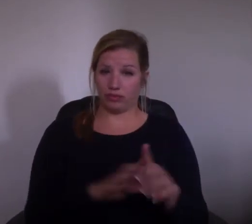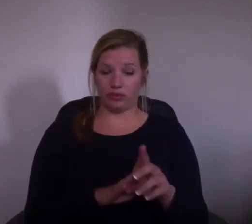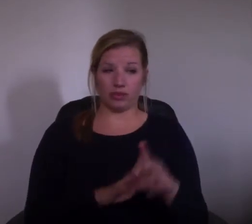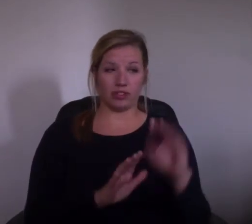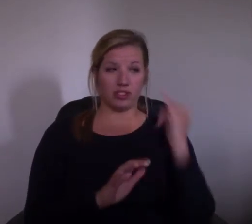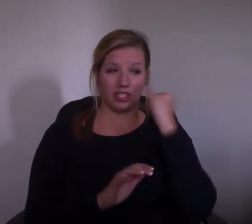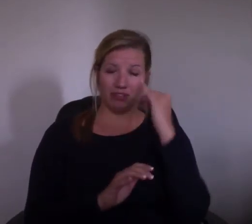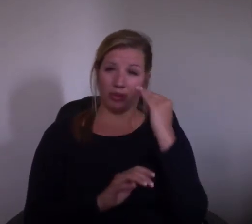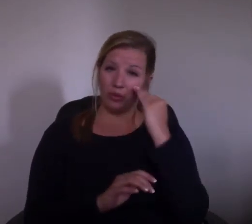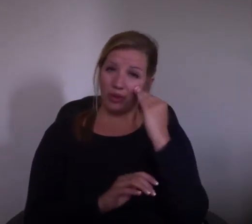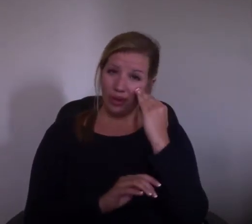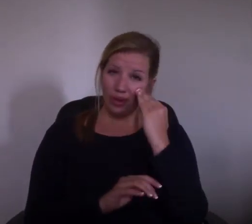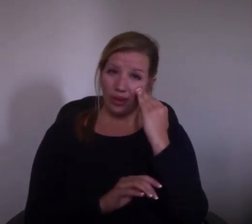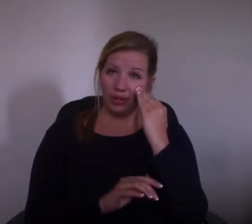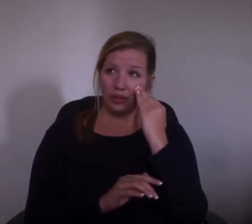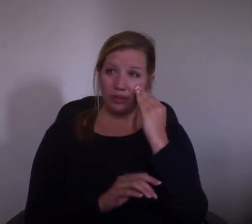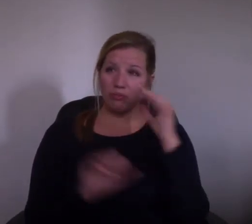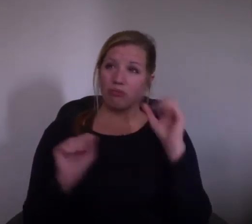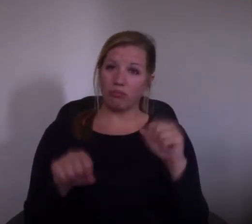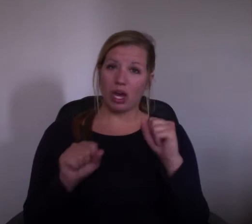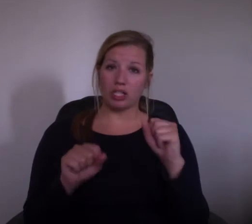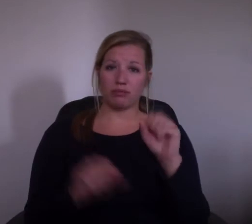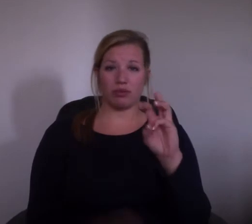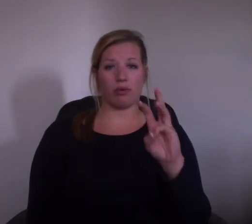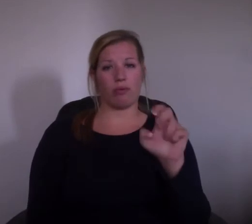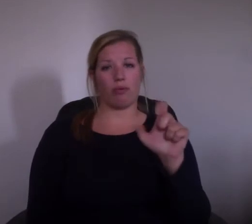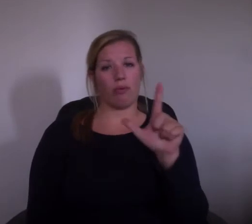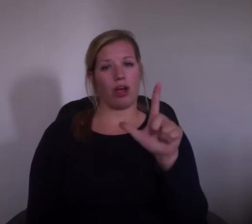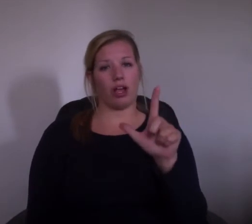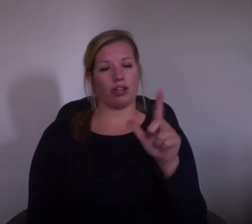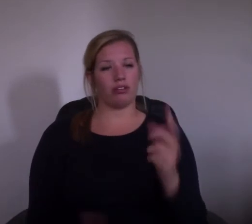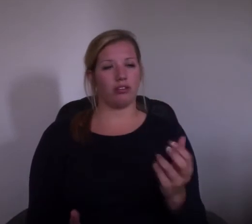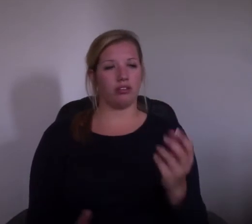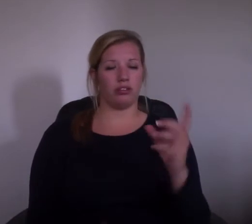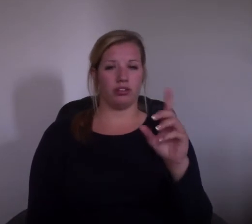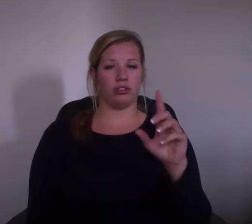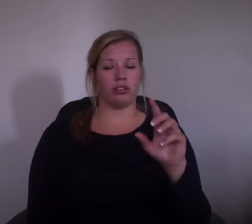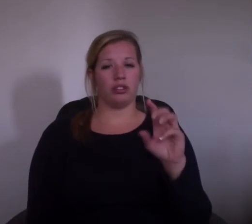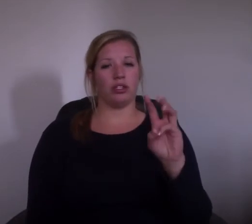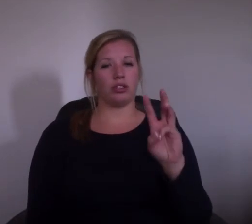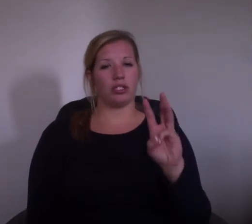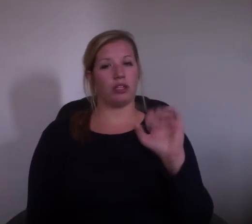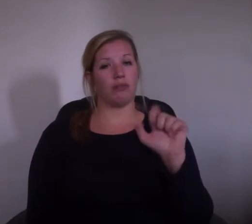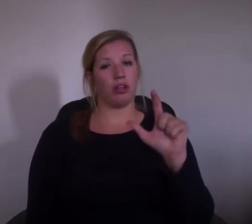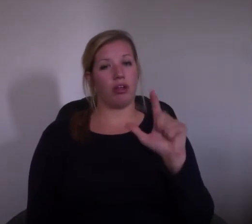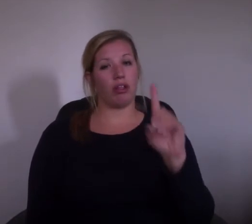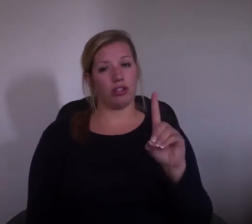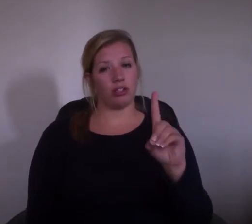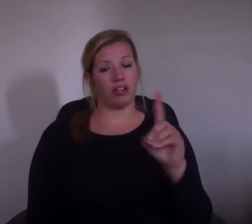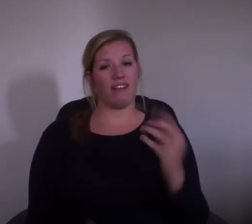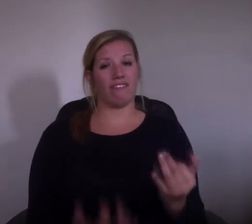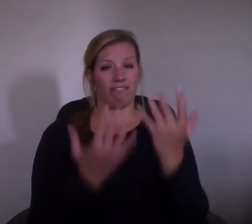a wildland fire-urban interface, where your home may be affected by a wildland fire,